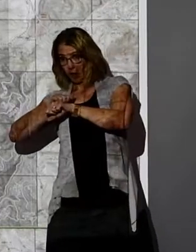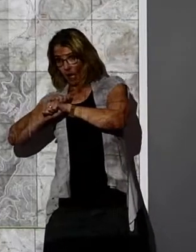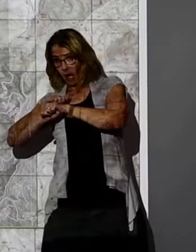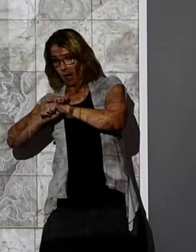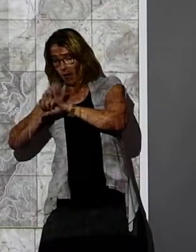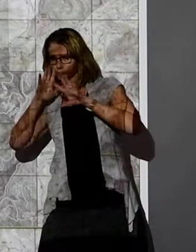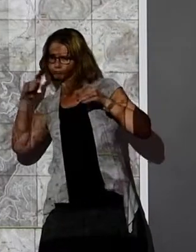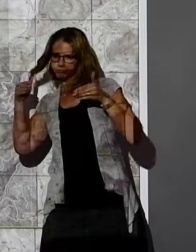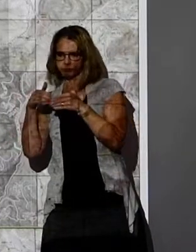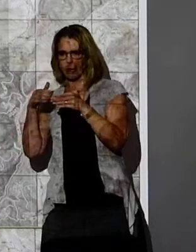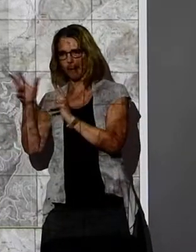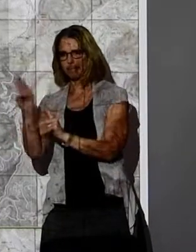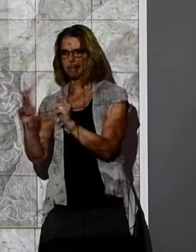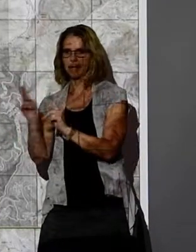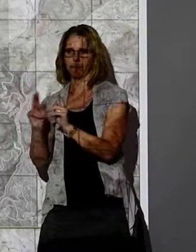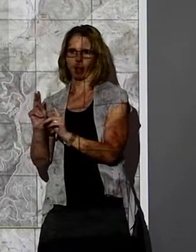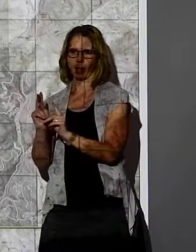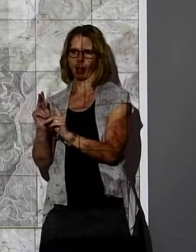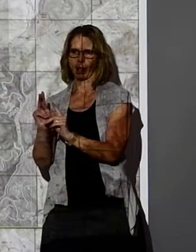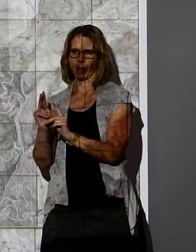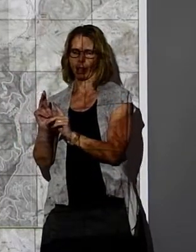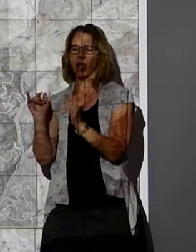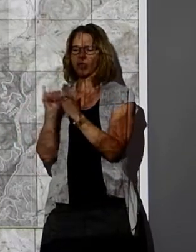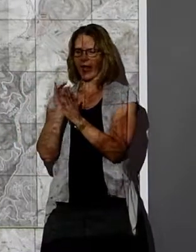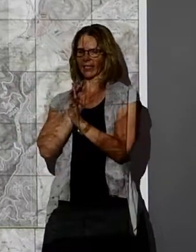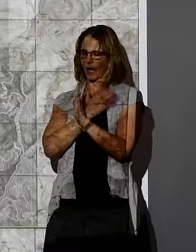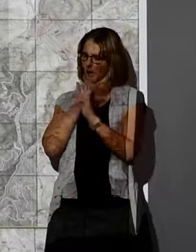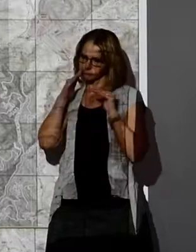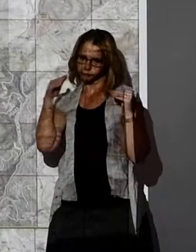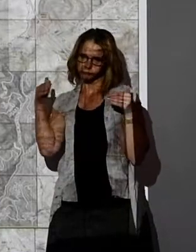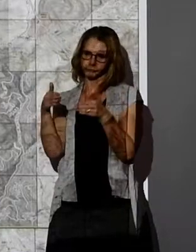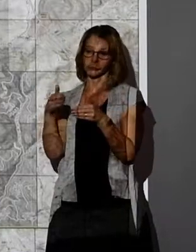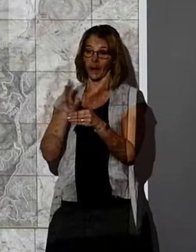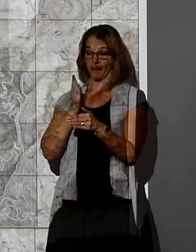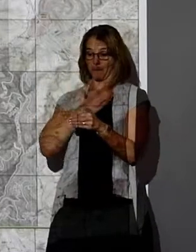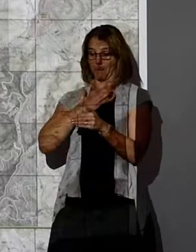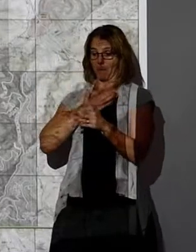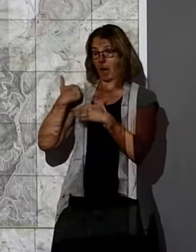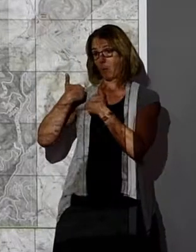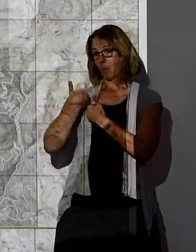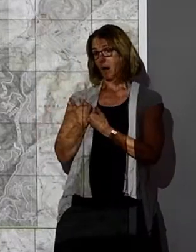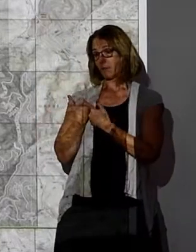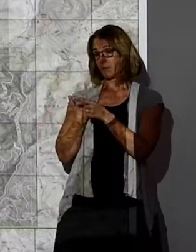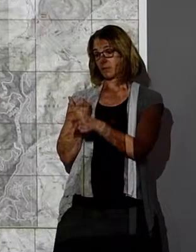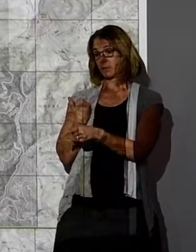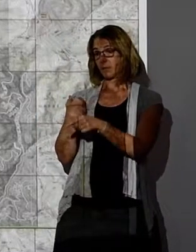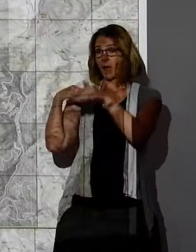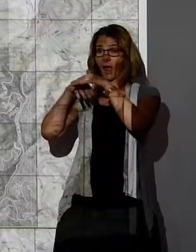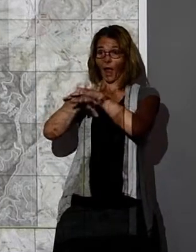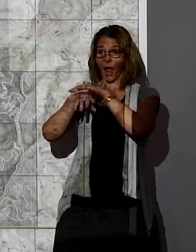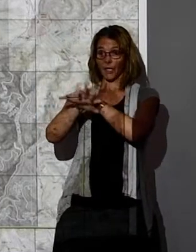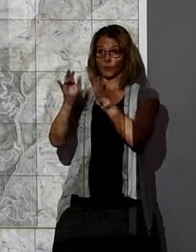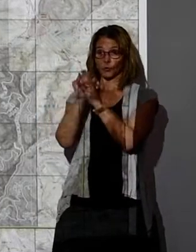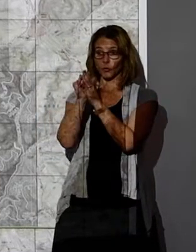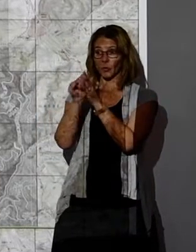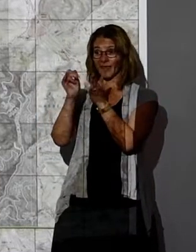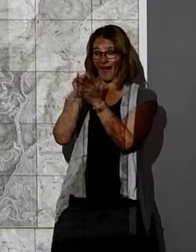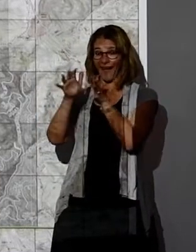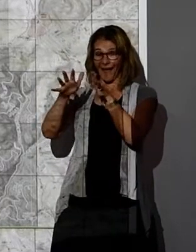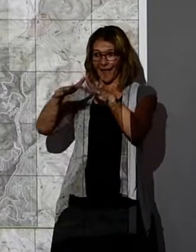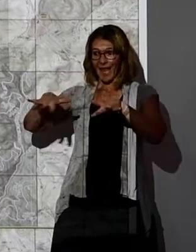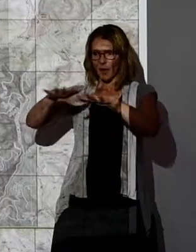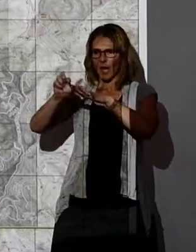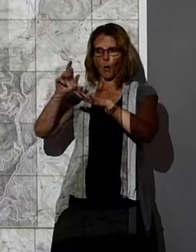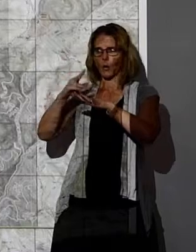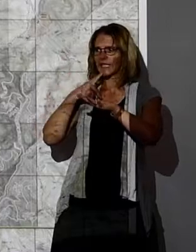for law enforcement, for sheriff's office. That's what we're focused on. So our responsibility is access to that area or denying